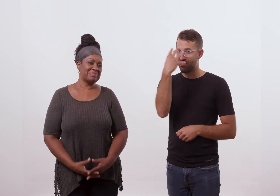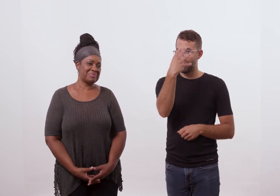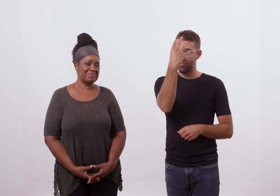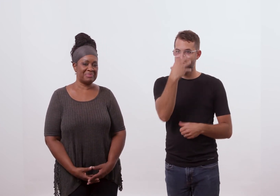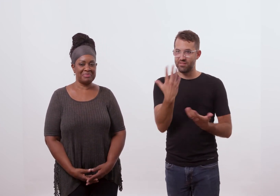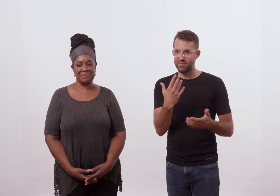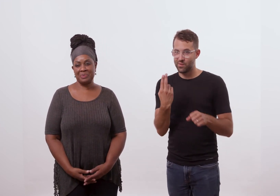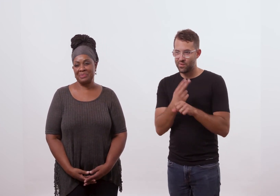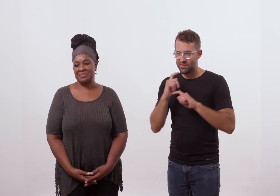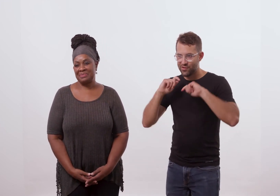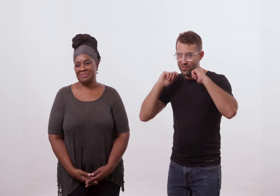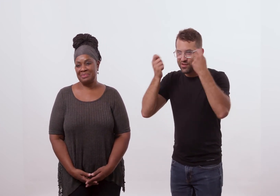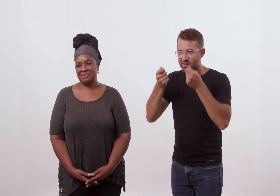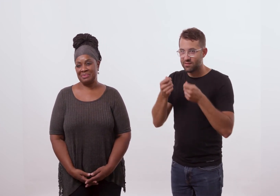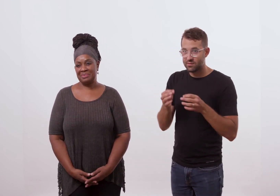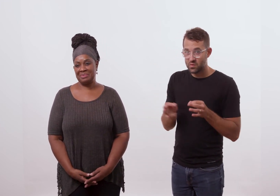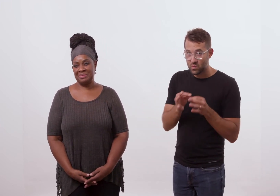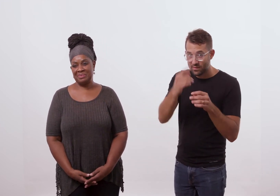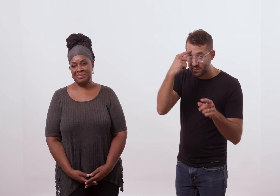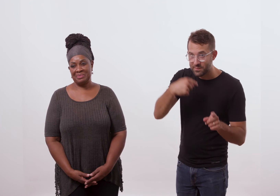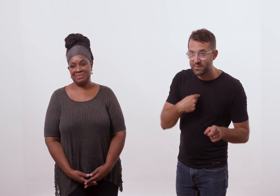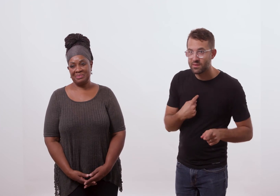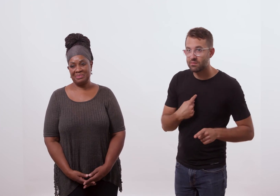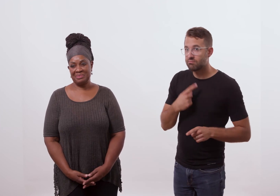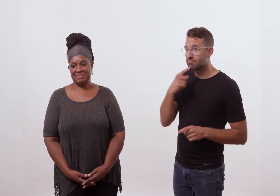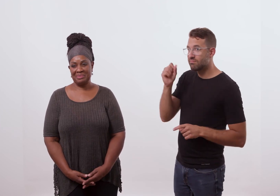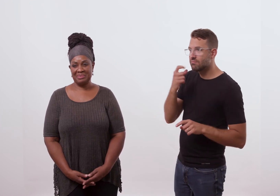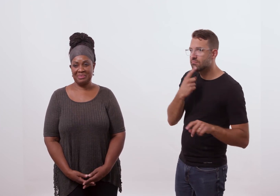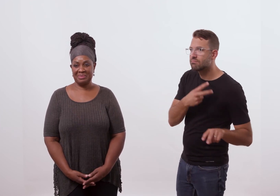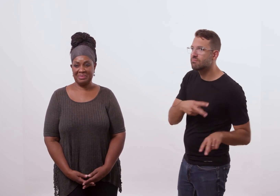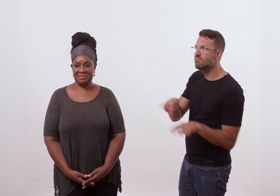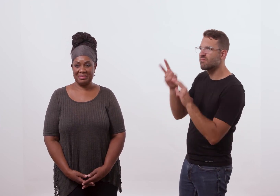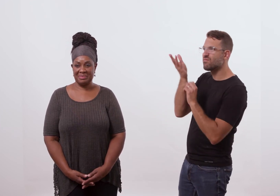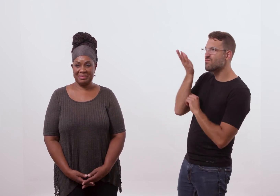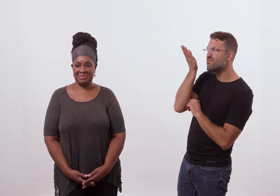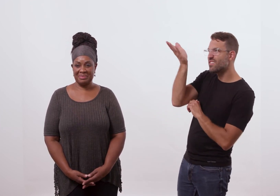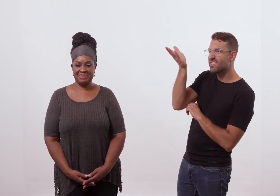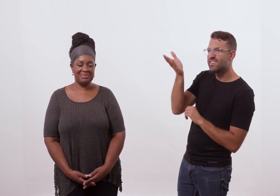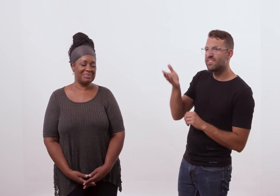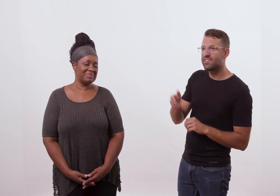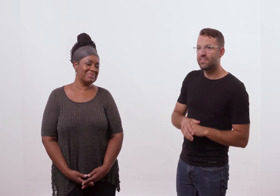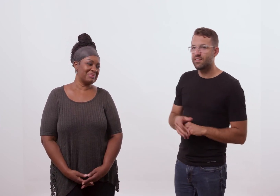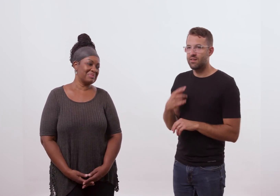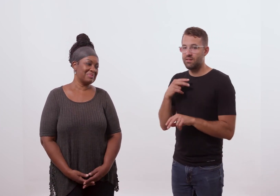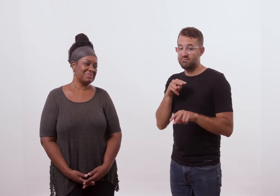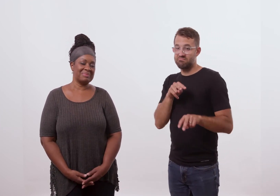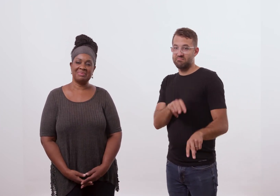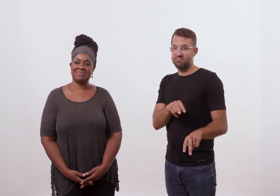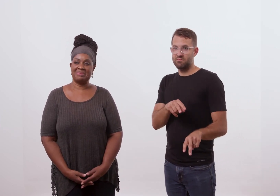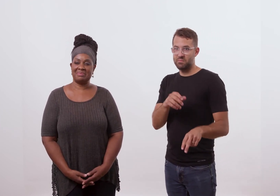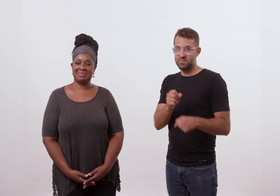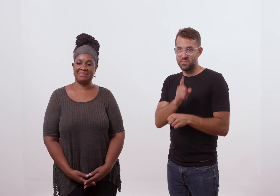She's watching you from up there, so make sure she sees you wrap it right. Does it mean what I hope it does, Skywise? One can